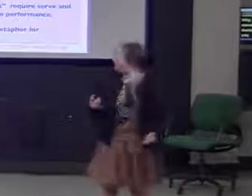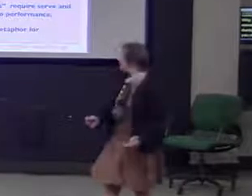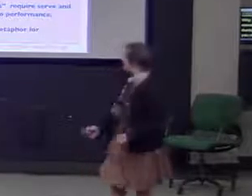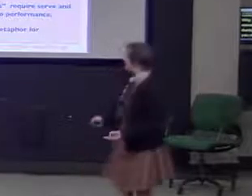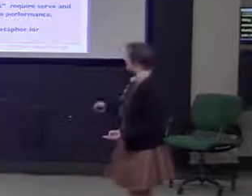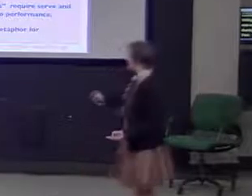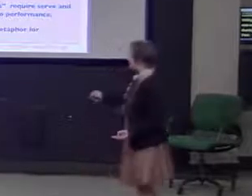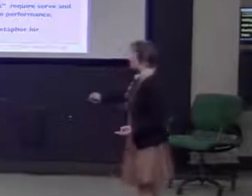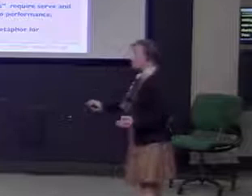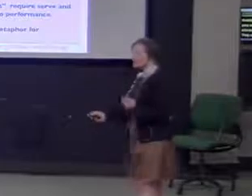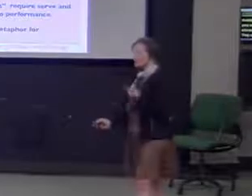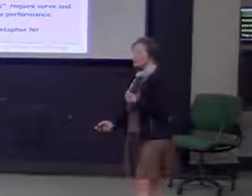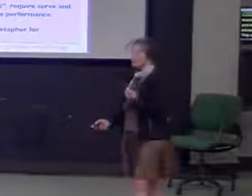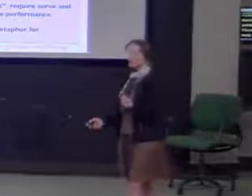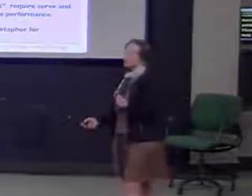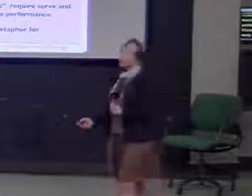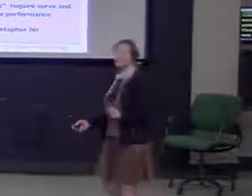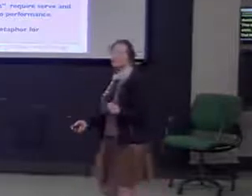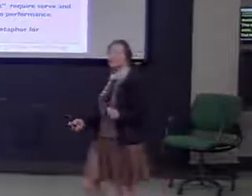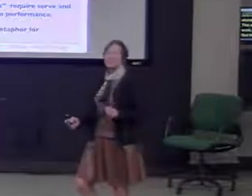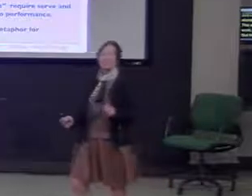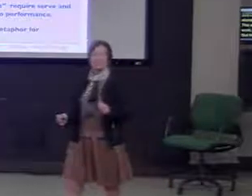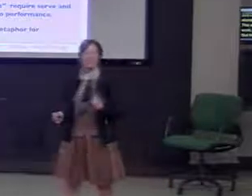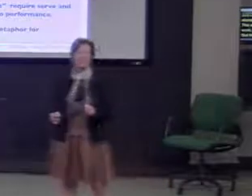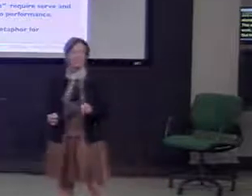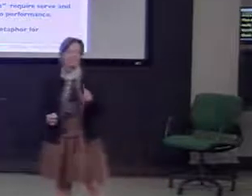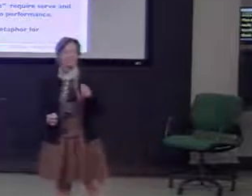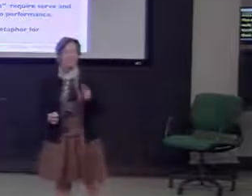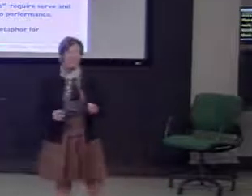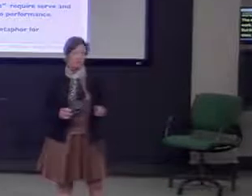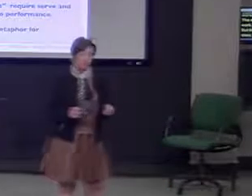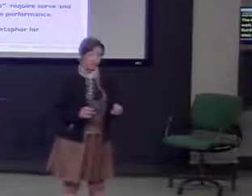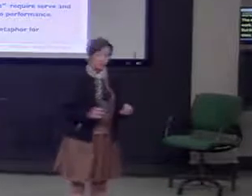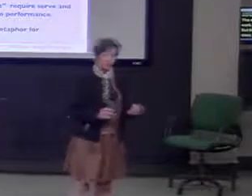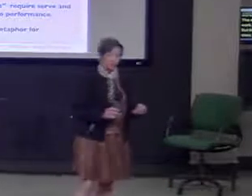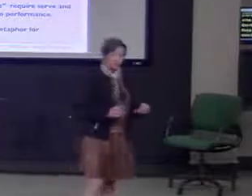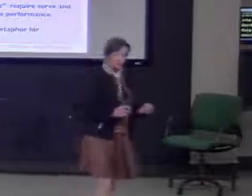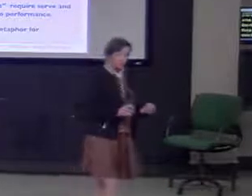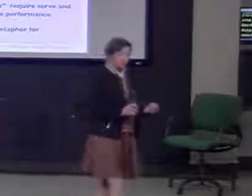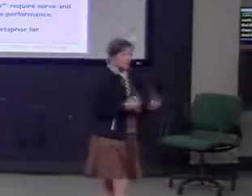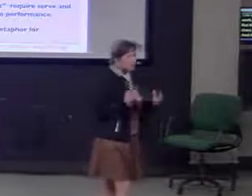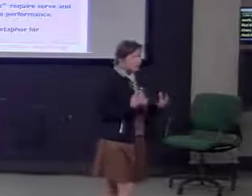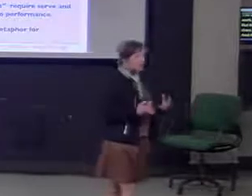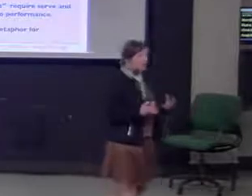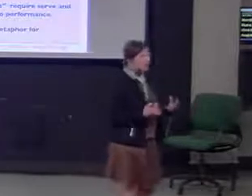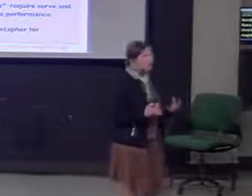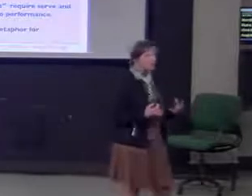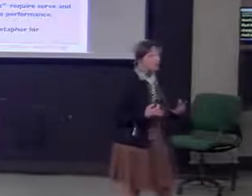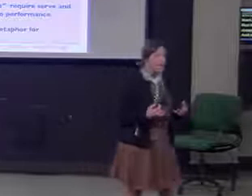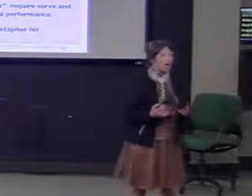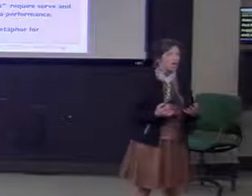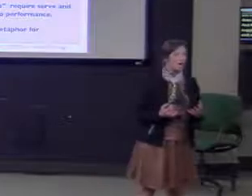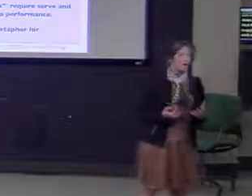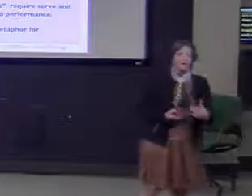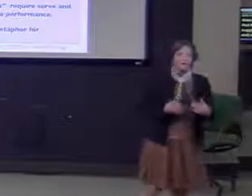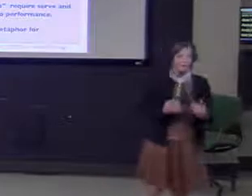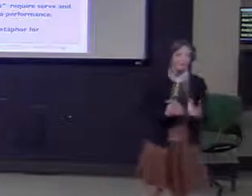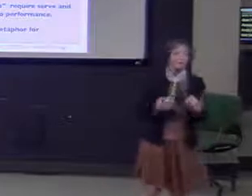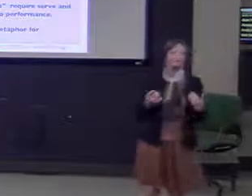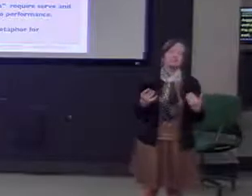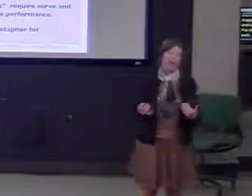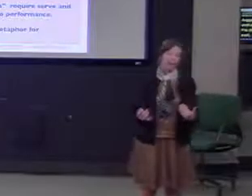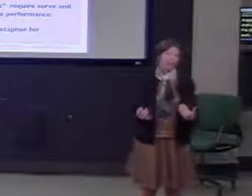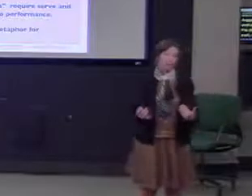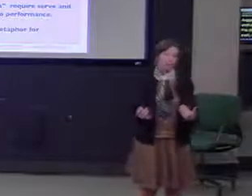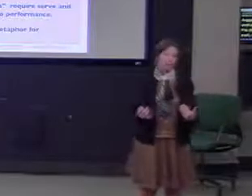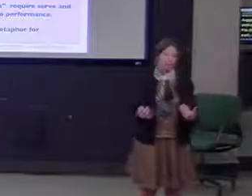the duet does. And finally, we're suggesting a shift of metaphor. For the most part, we have talked about